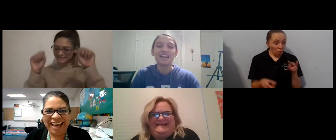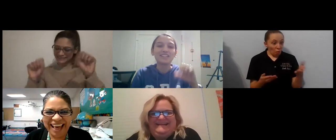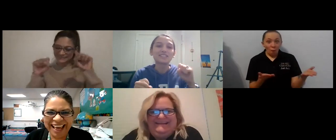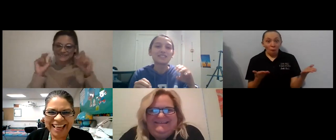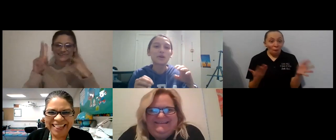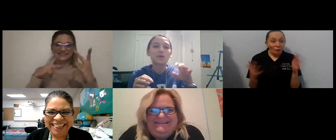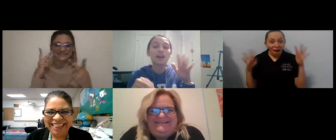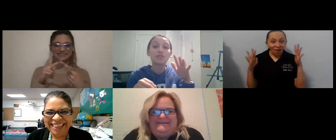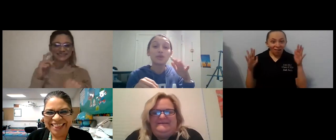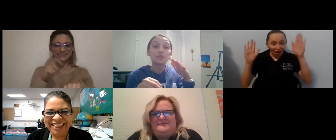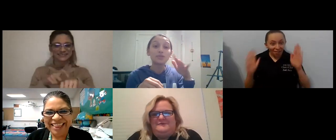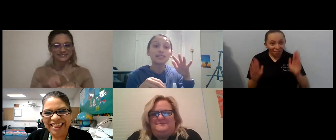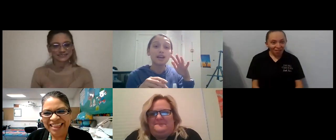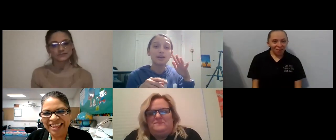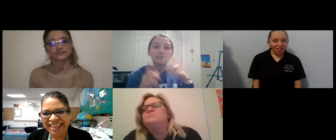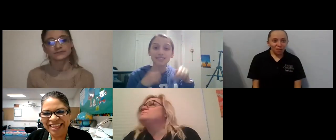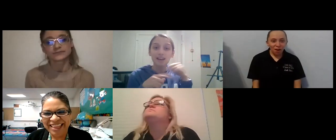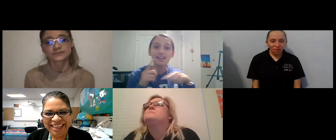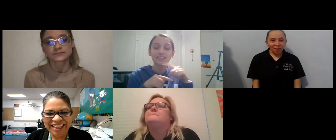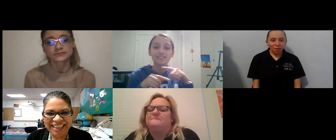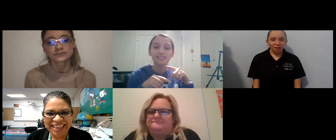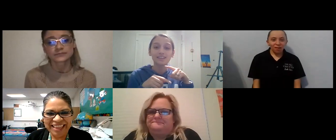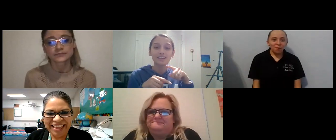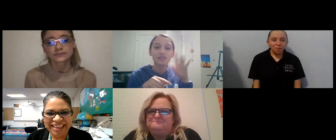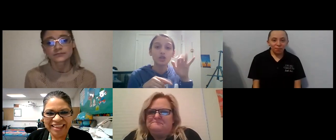Yeah. So those